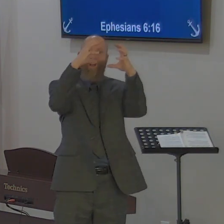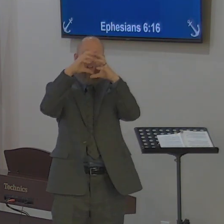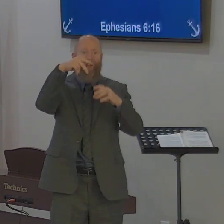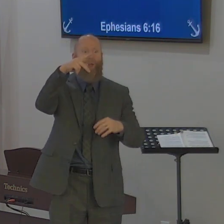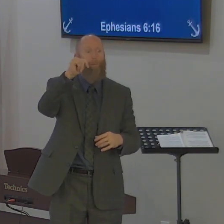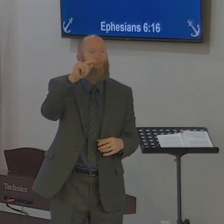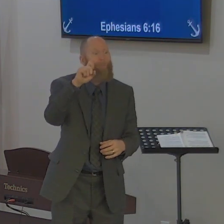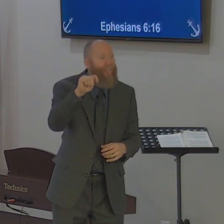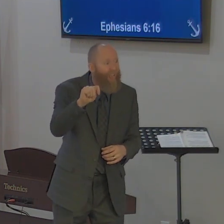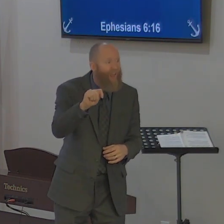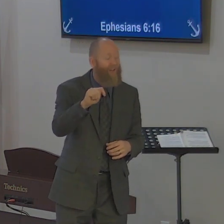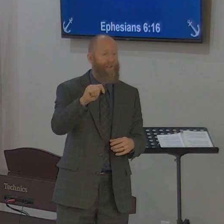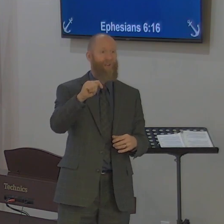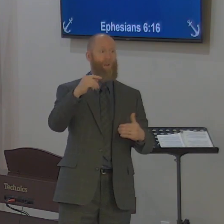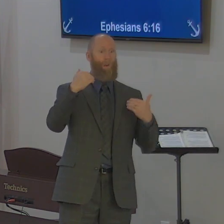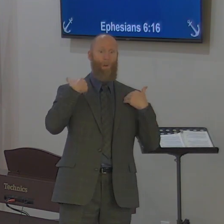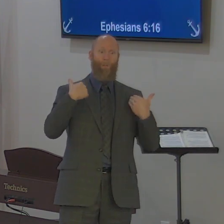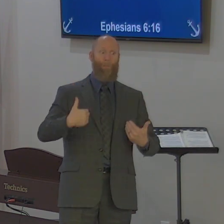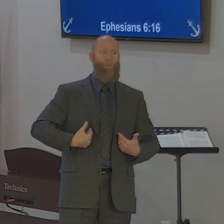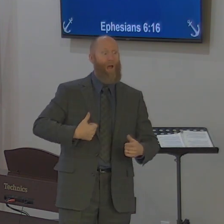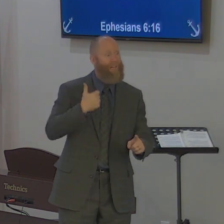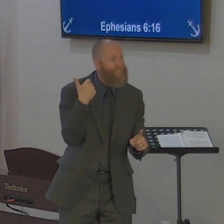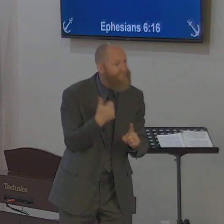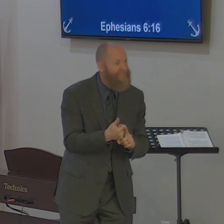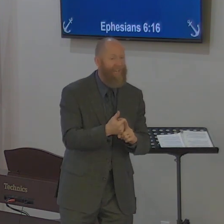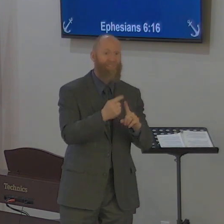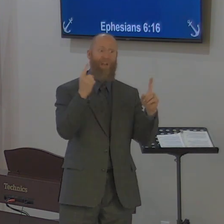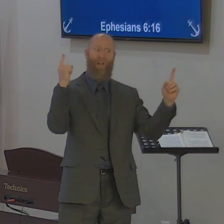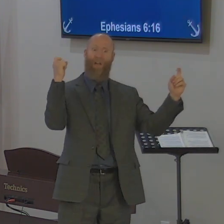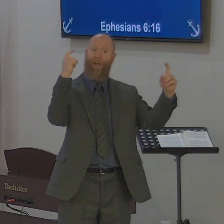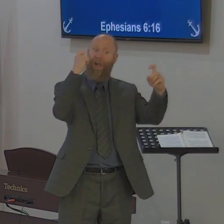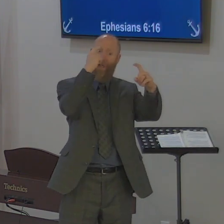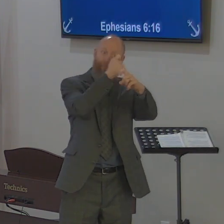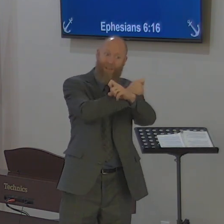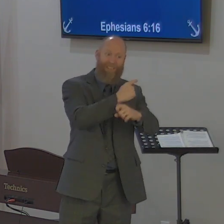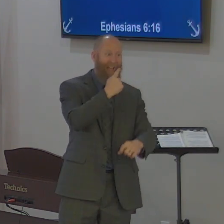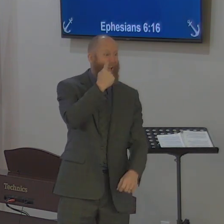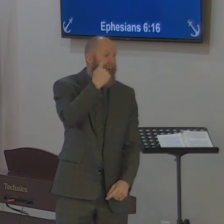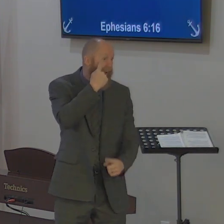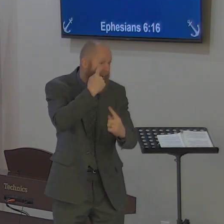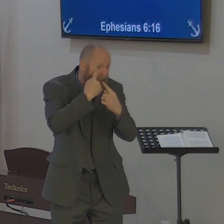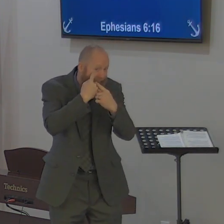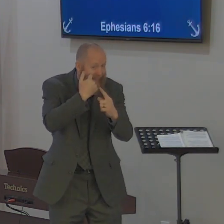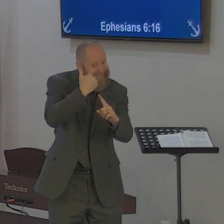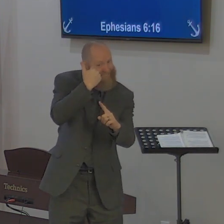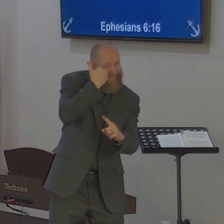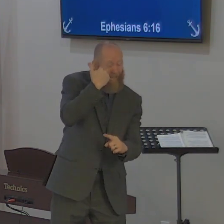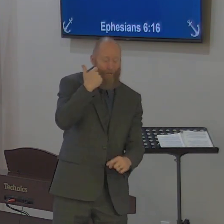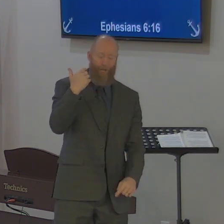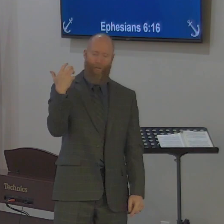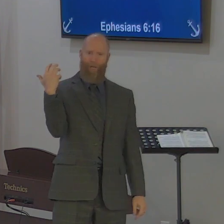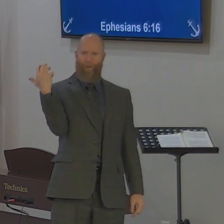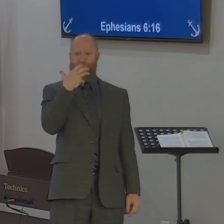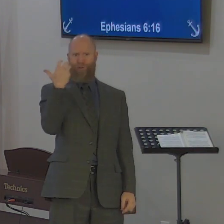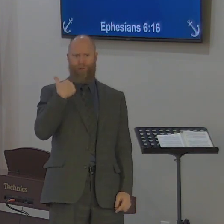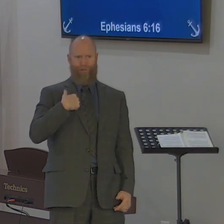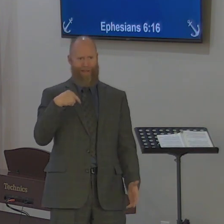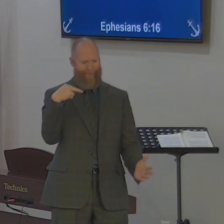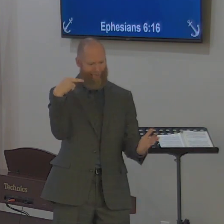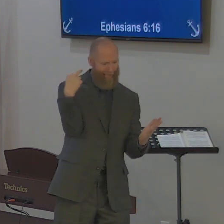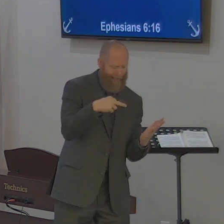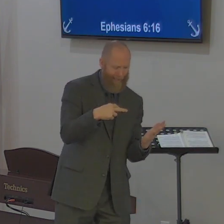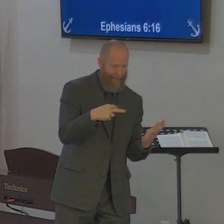the human body, the human eye alone, how it all works, I can't understand. I've looked at it. I don't understand how it